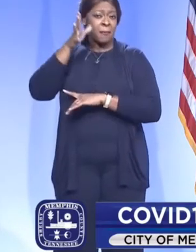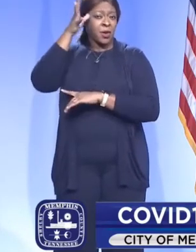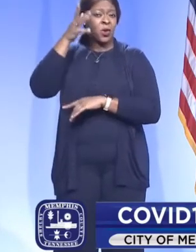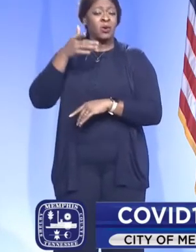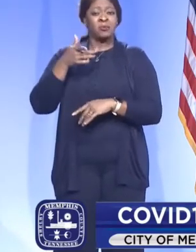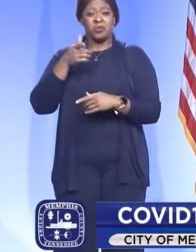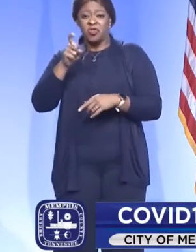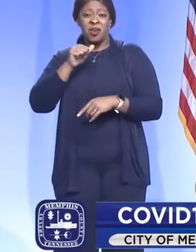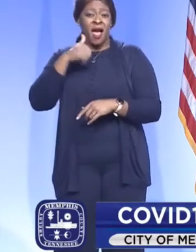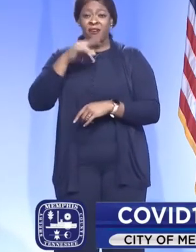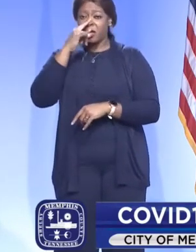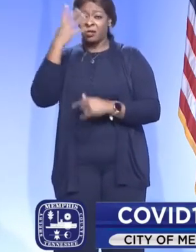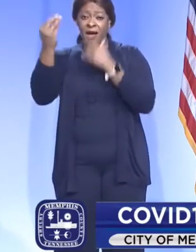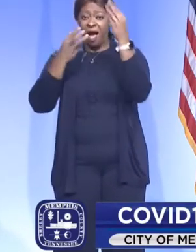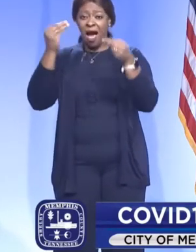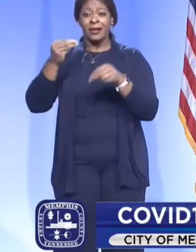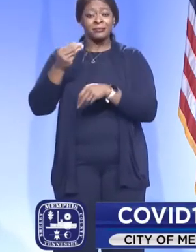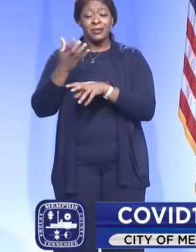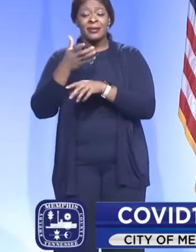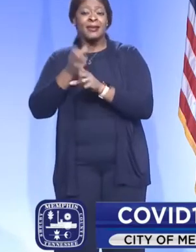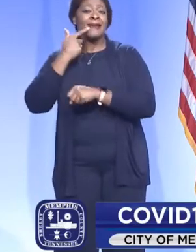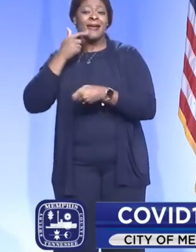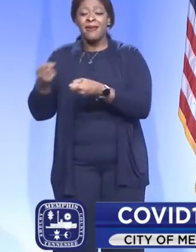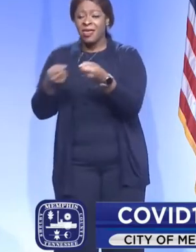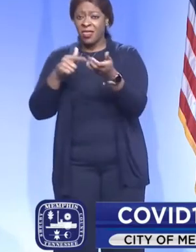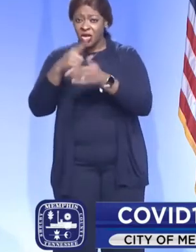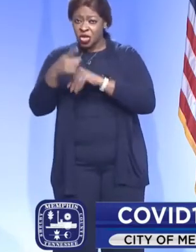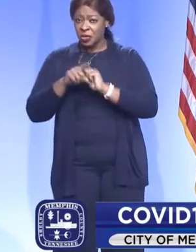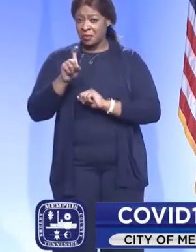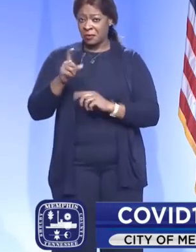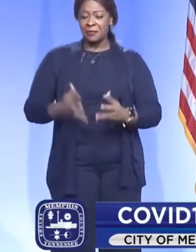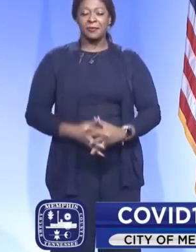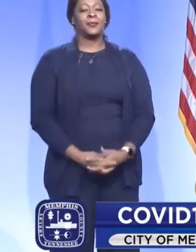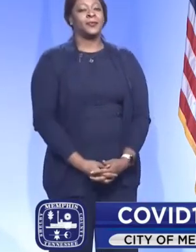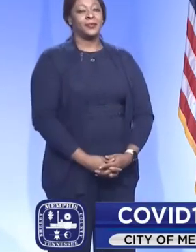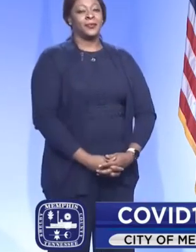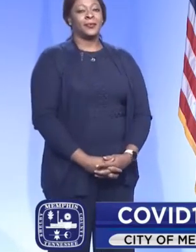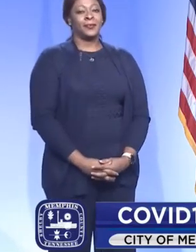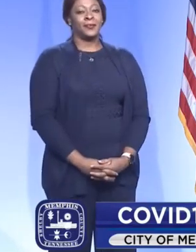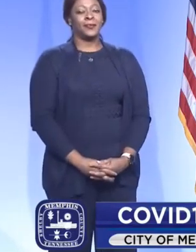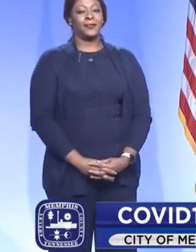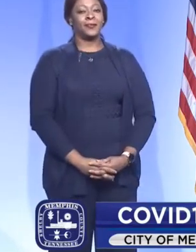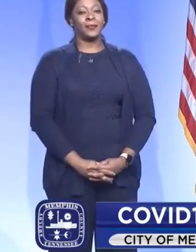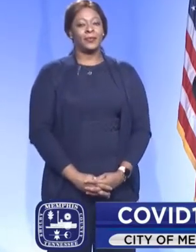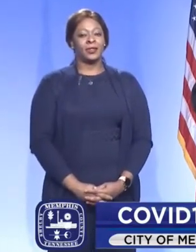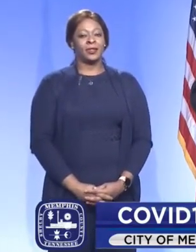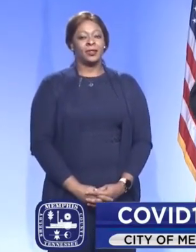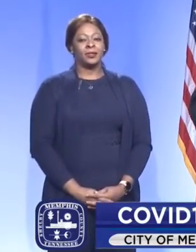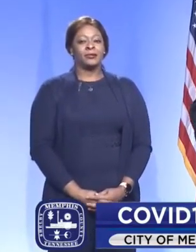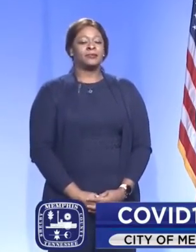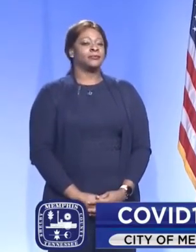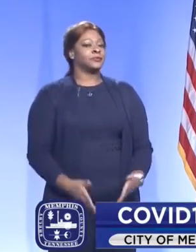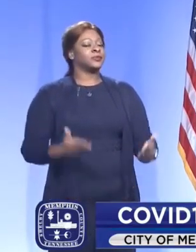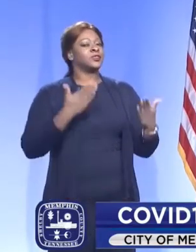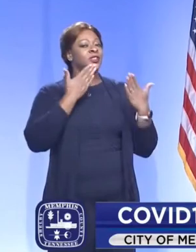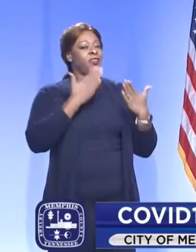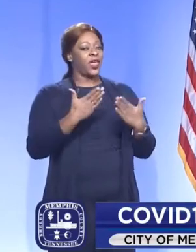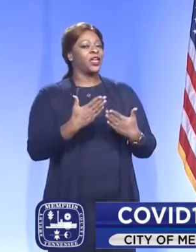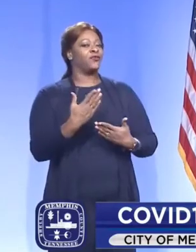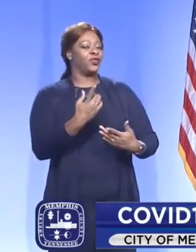Hello, can you hear me? Yes. Hi, so my question is, with Halloween just a little over a month away, I know in